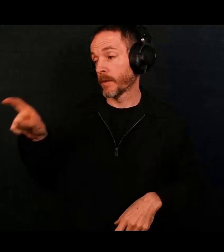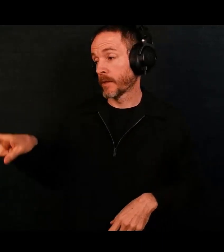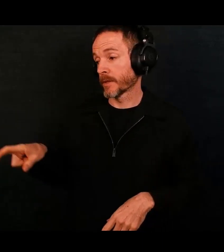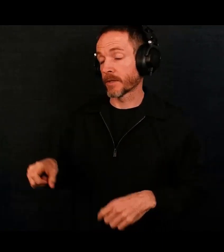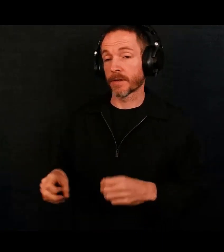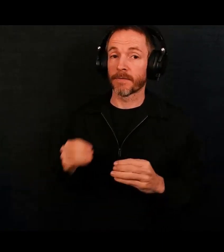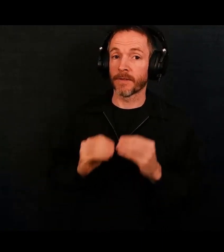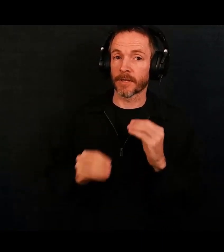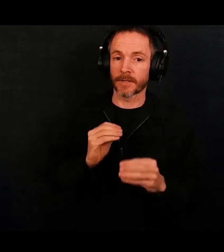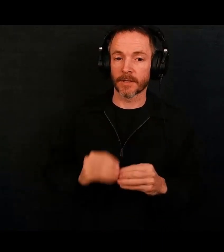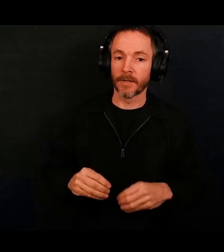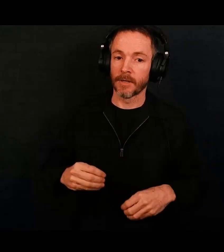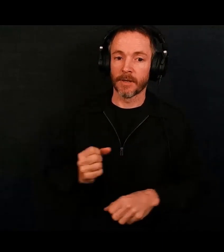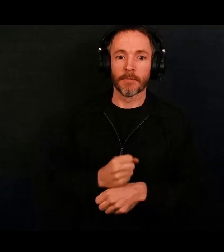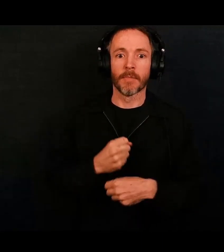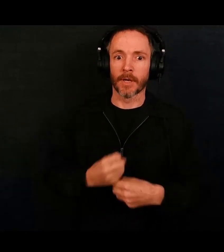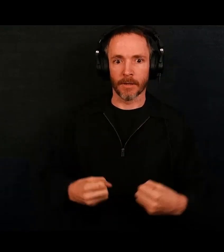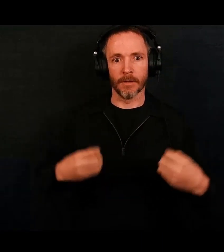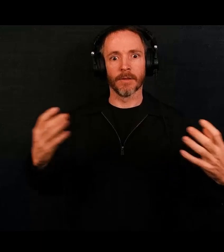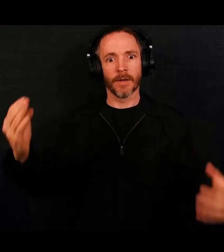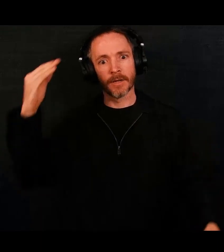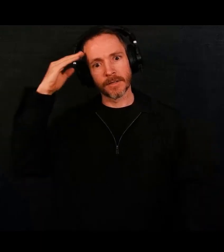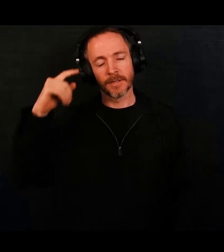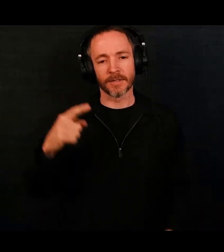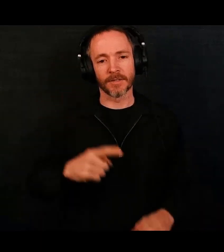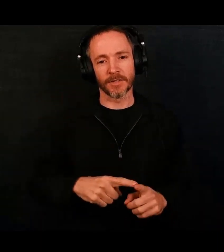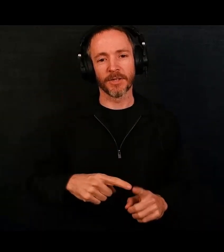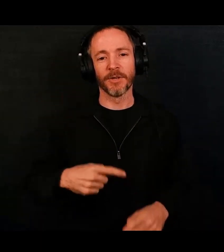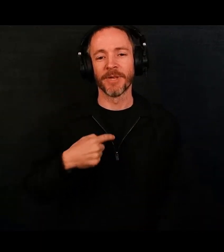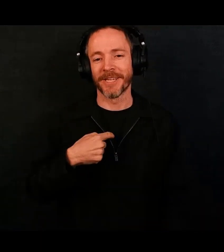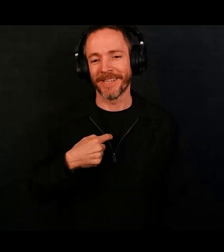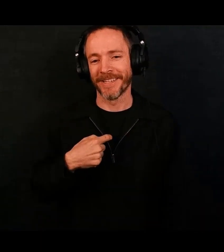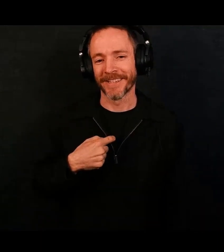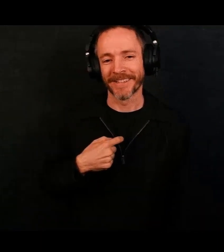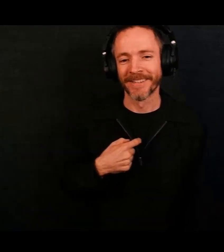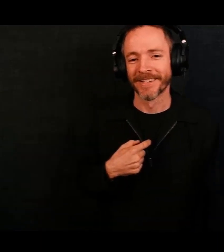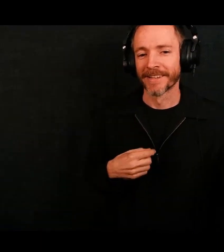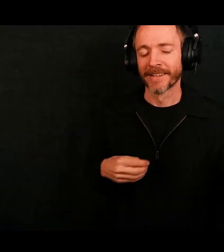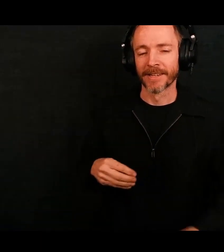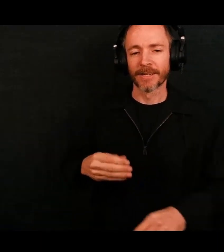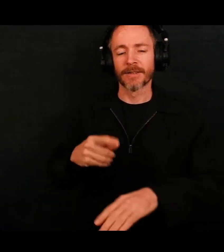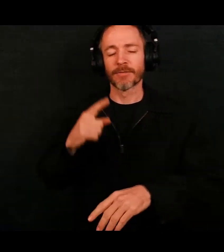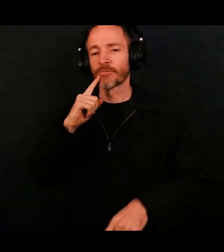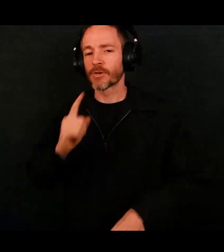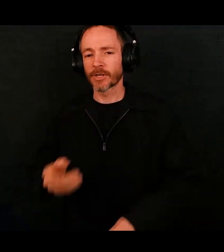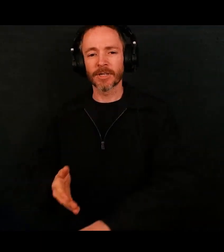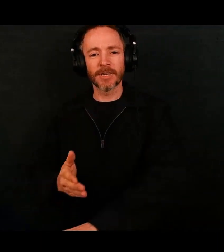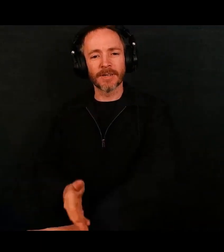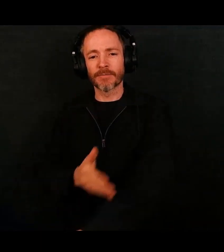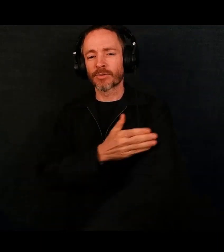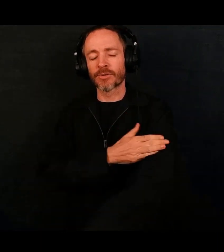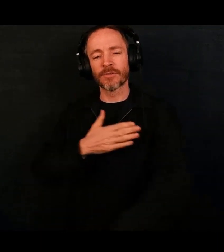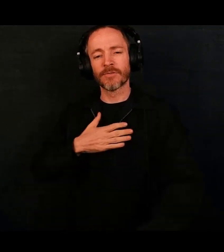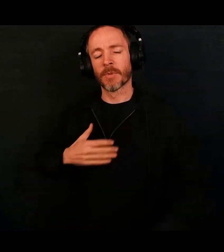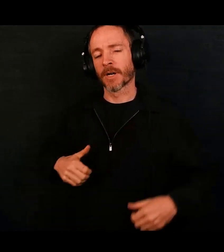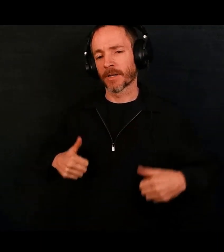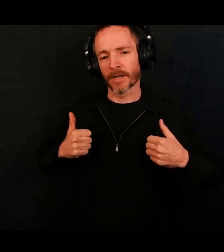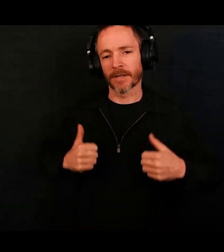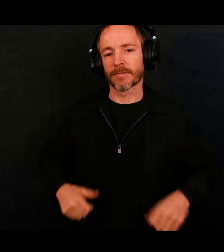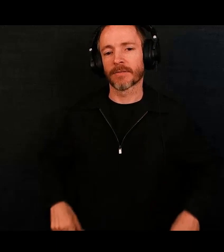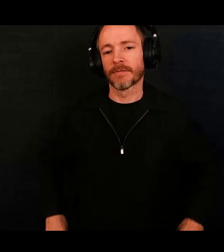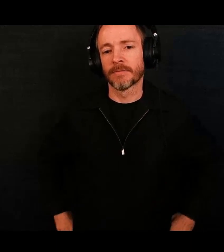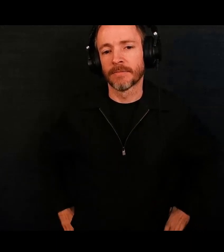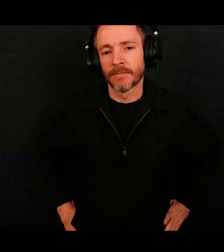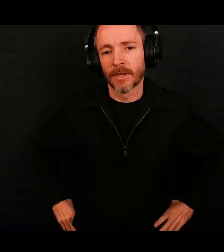But this fix made a lot of sense to me. It really improved my